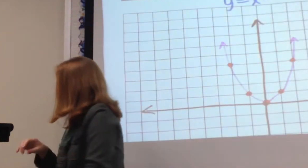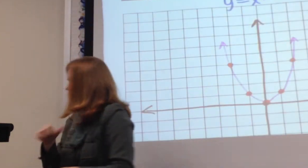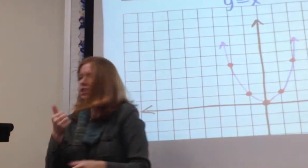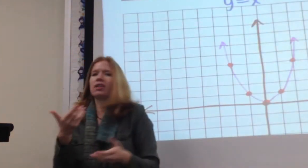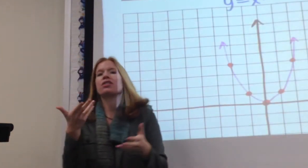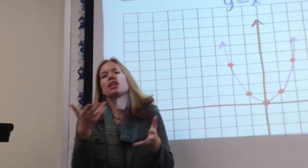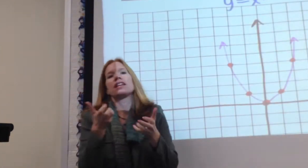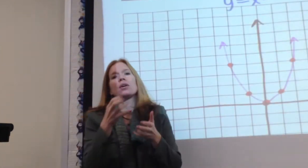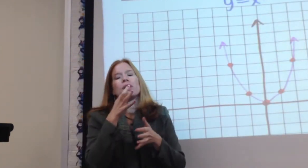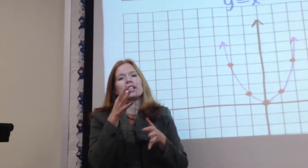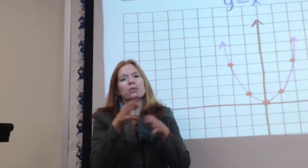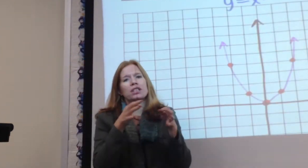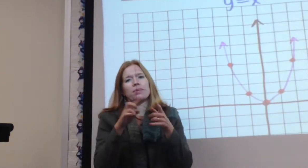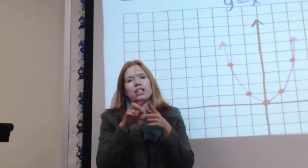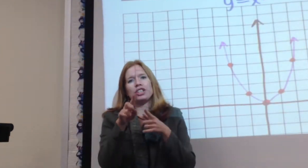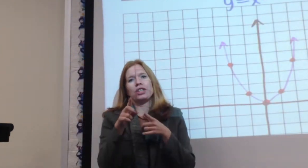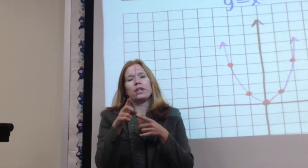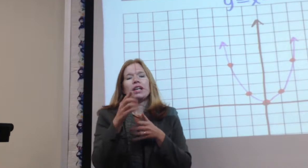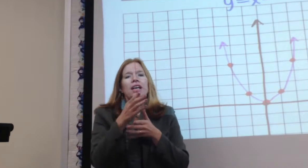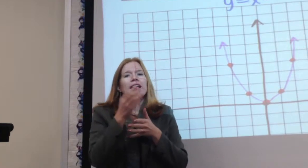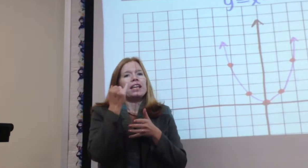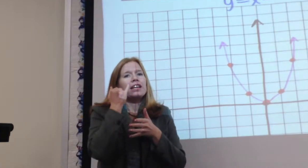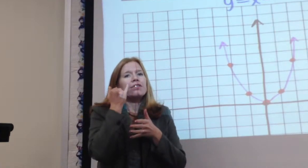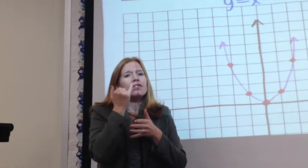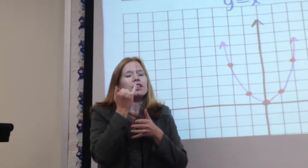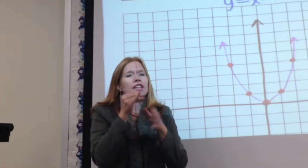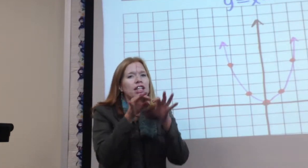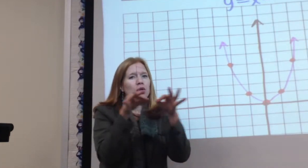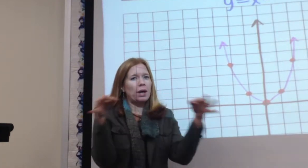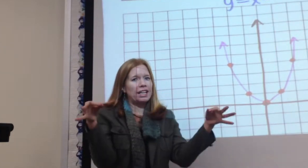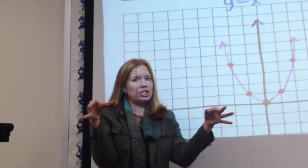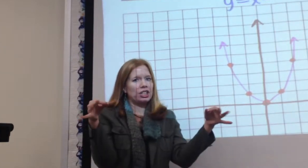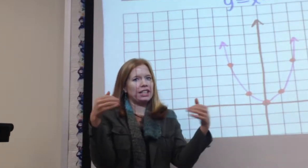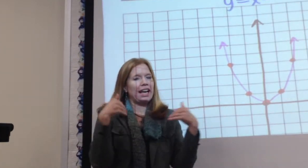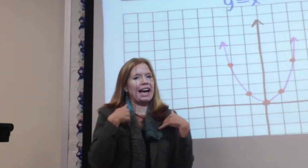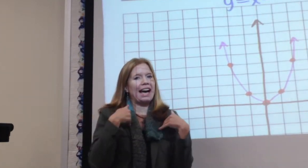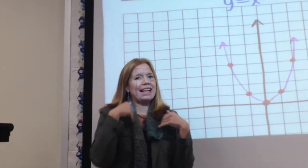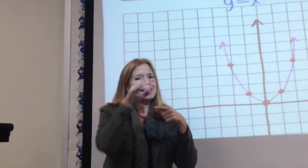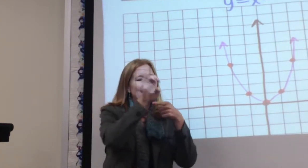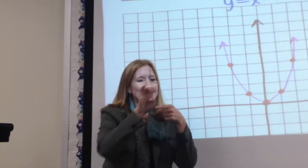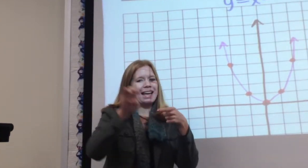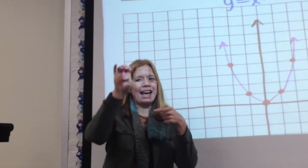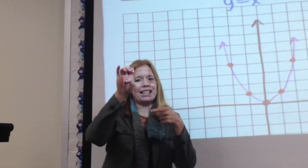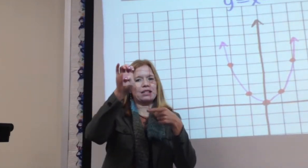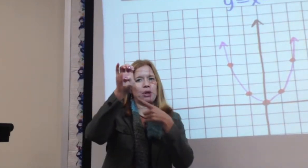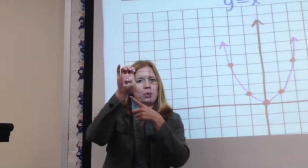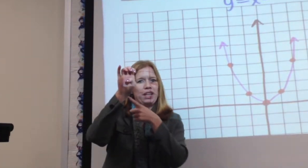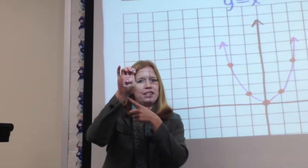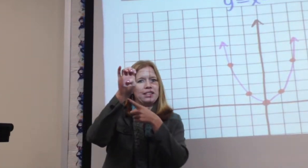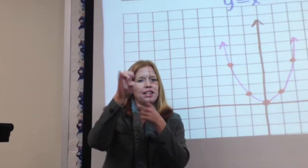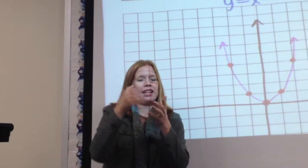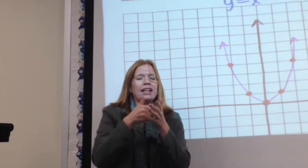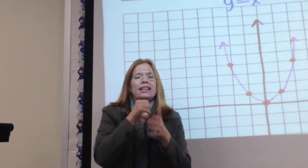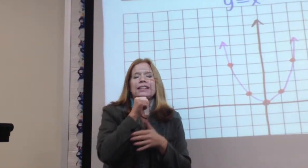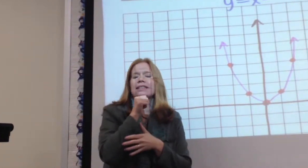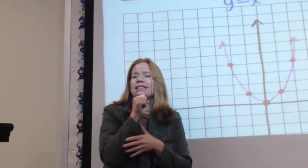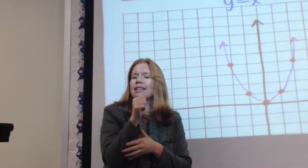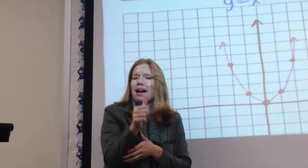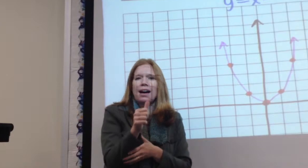there's another thing that I wanted to explain to you. If the equation has an exponent, it is